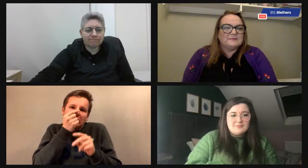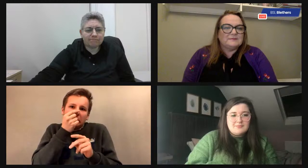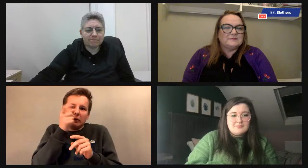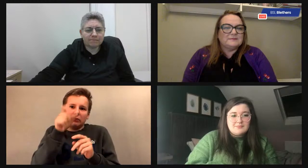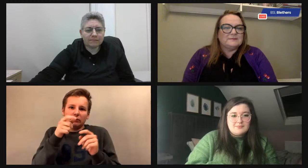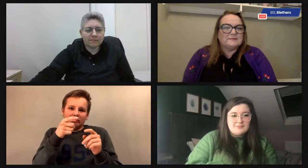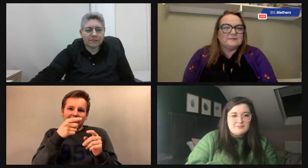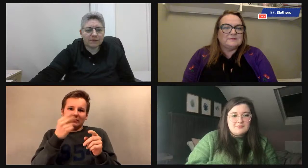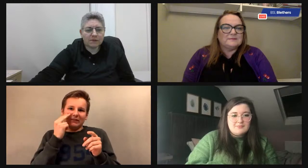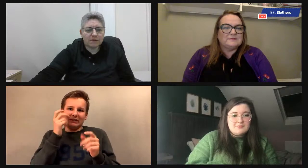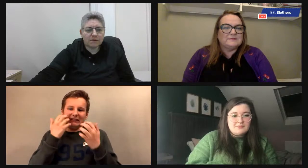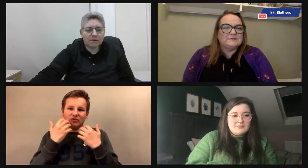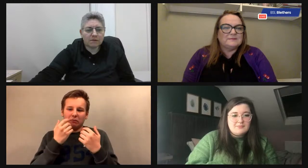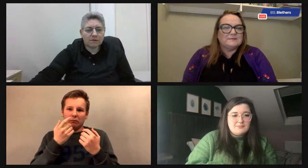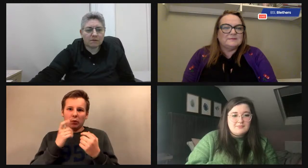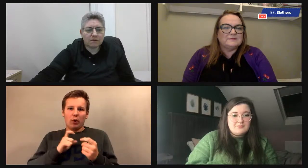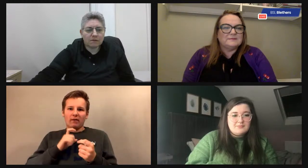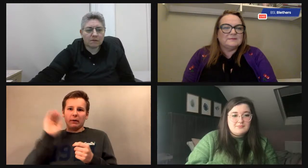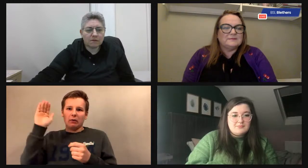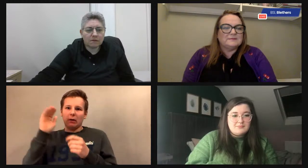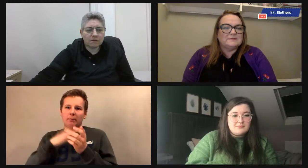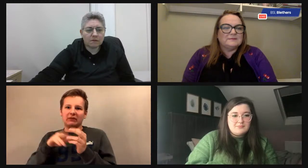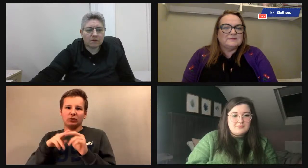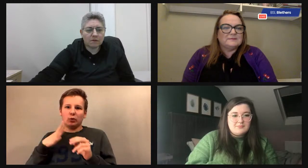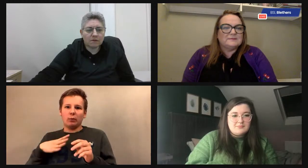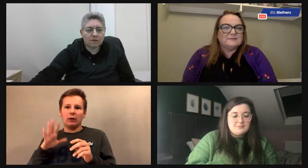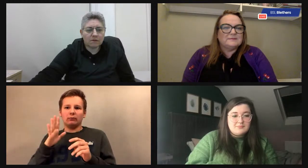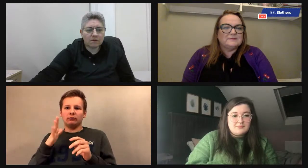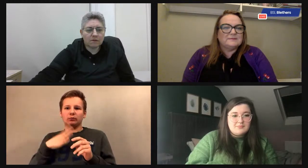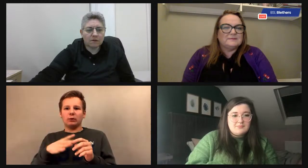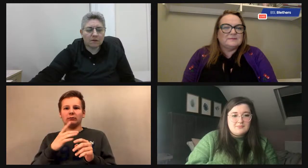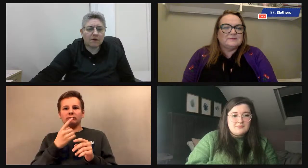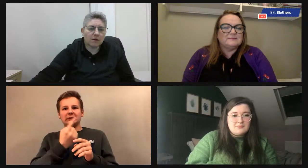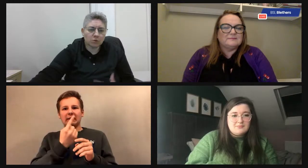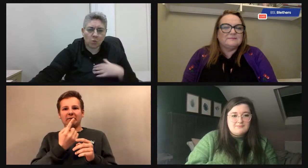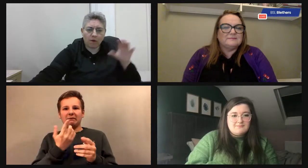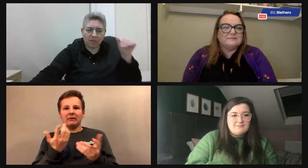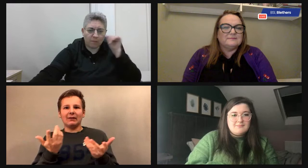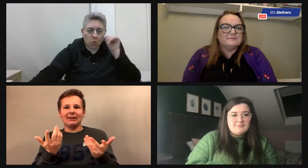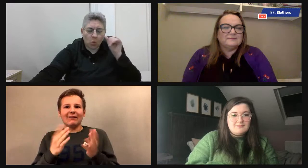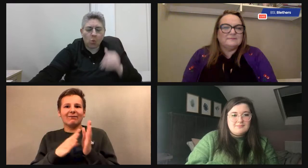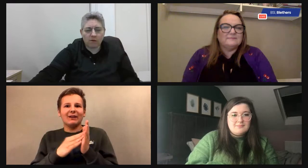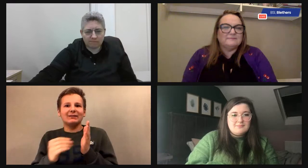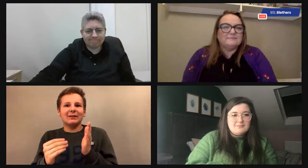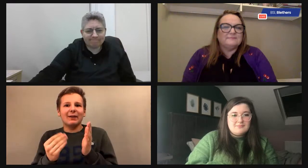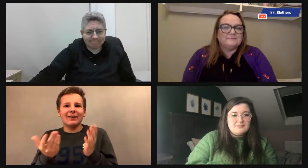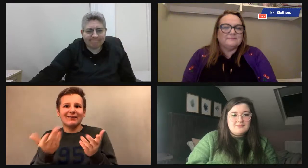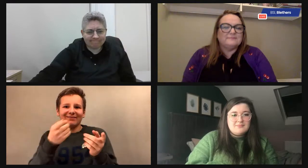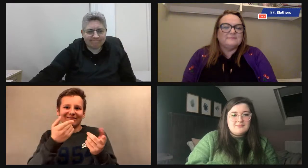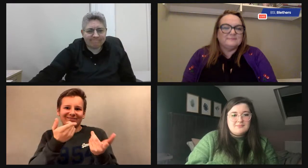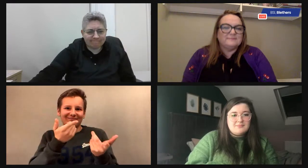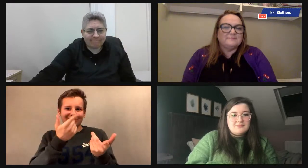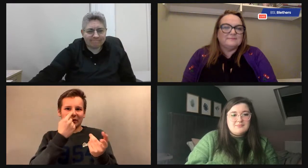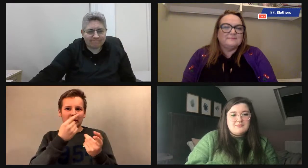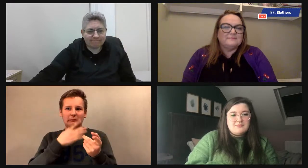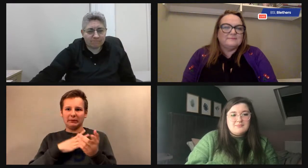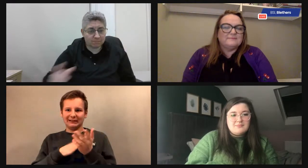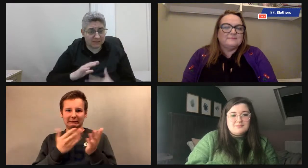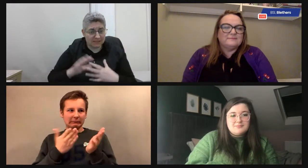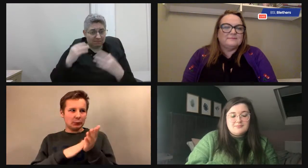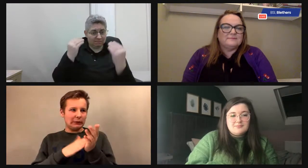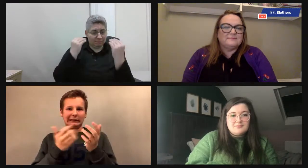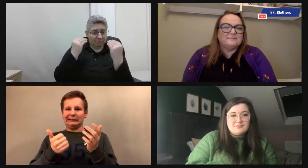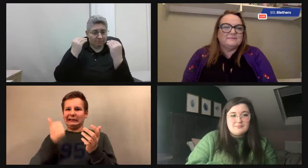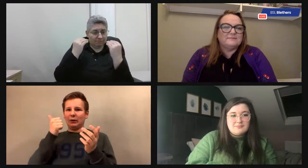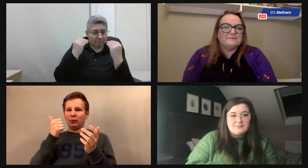maybe used to their parents potentially. Maybe a deaf teenager doesn't want their parents to know, for